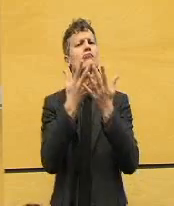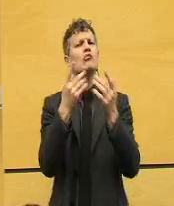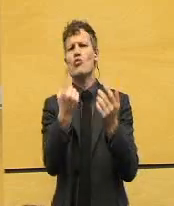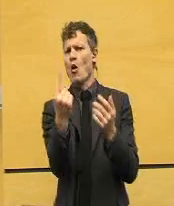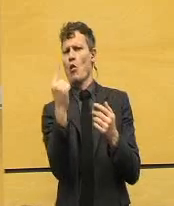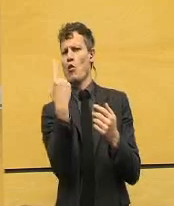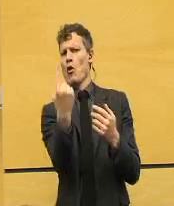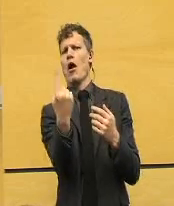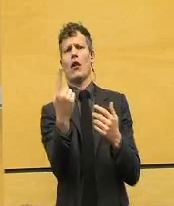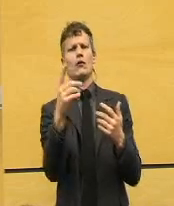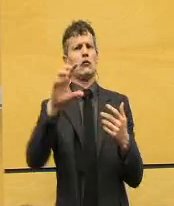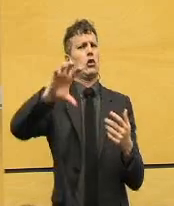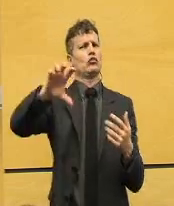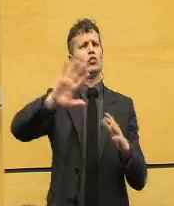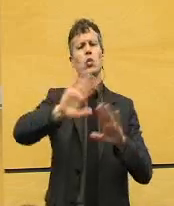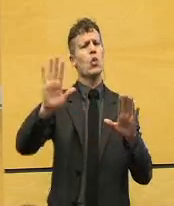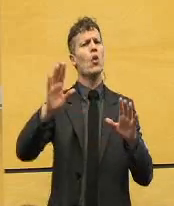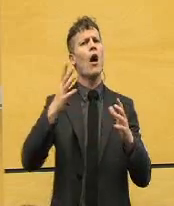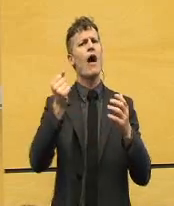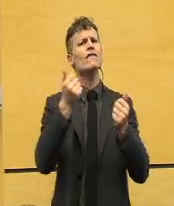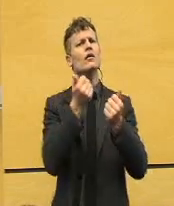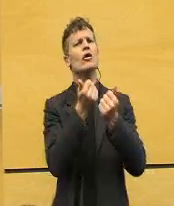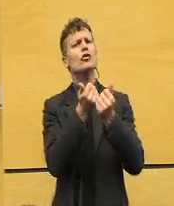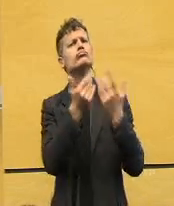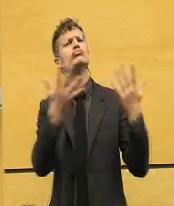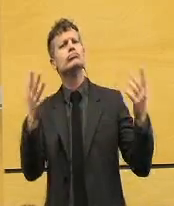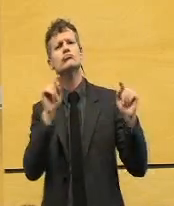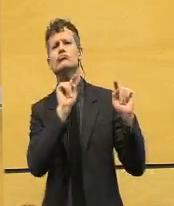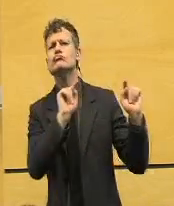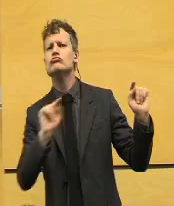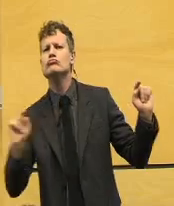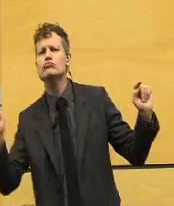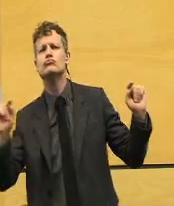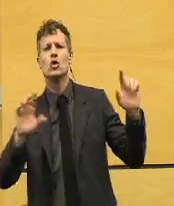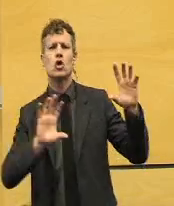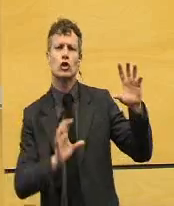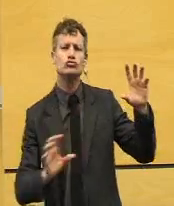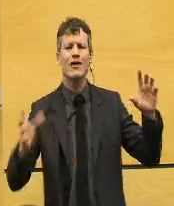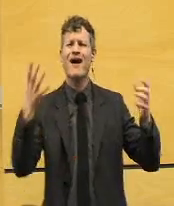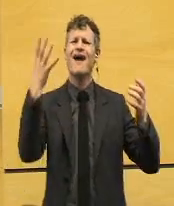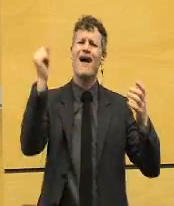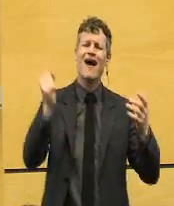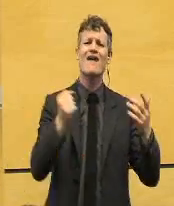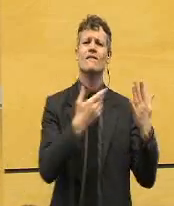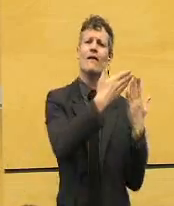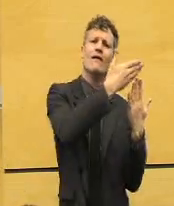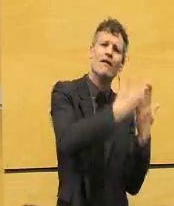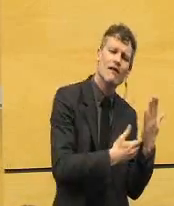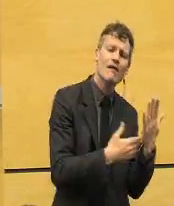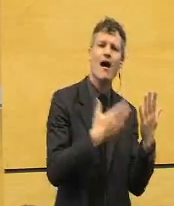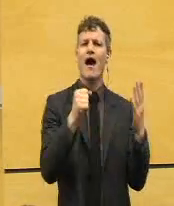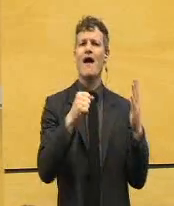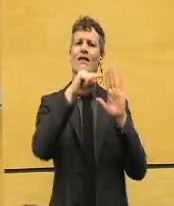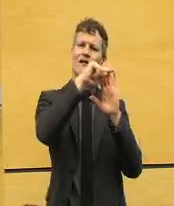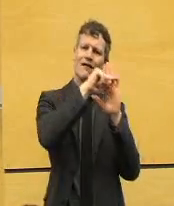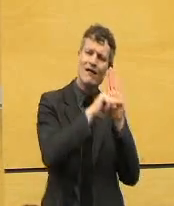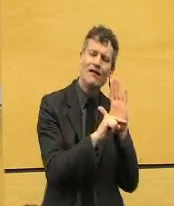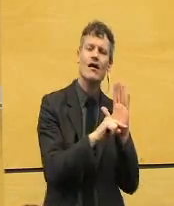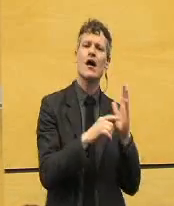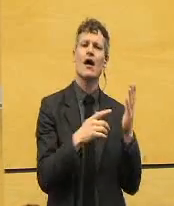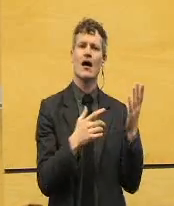despite they have various instruments and undertakings, persons with disabilities continue to